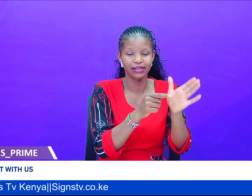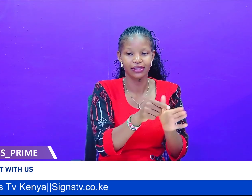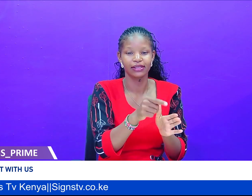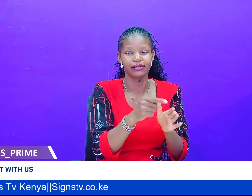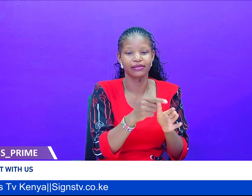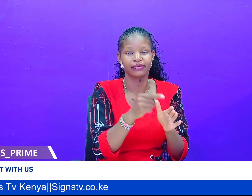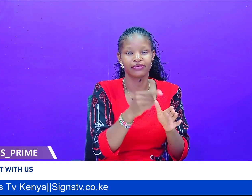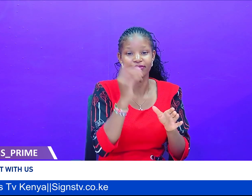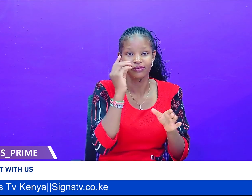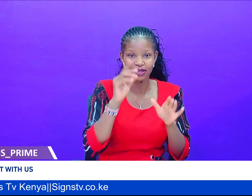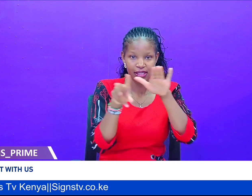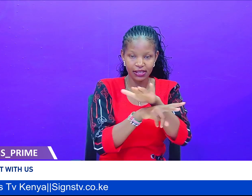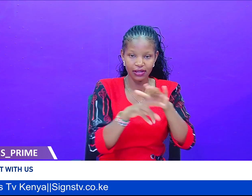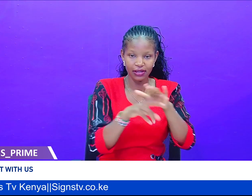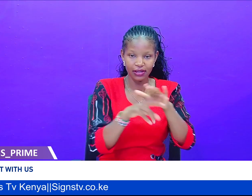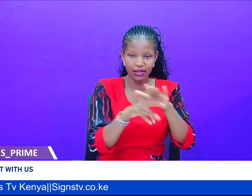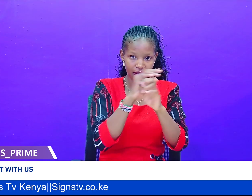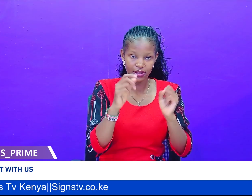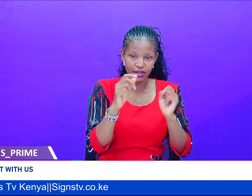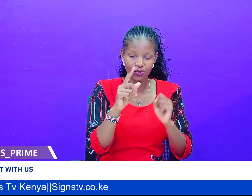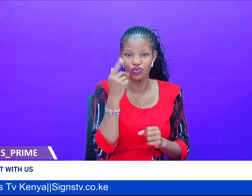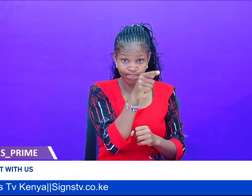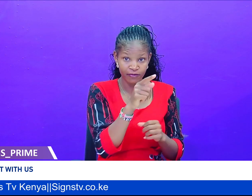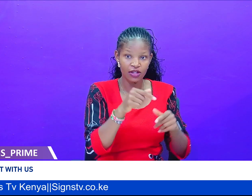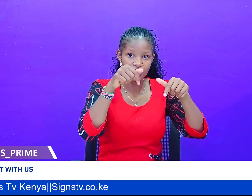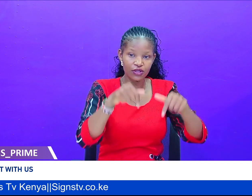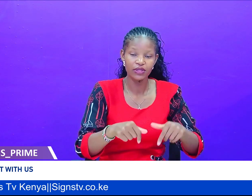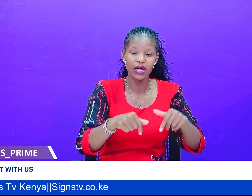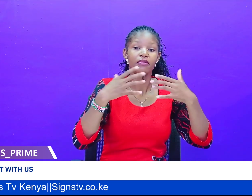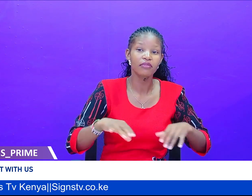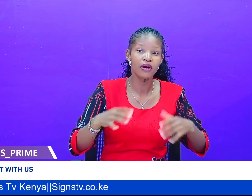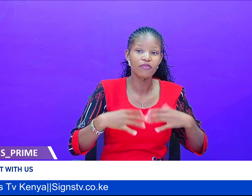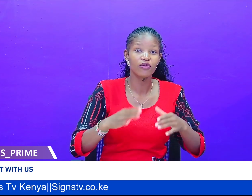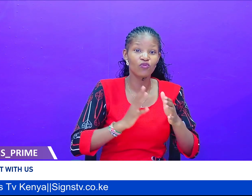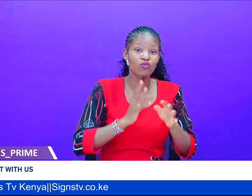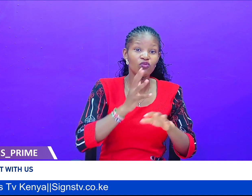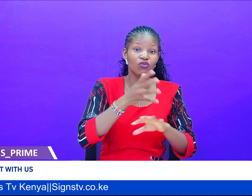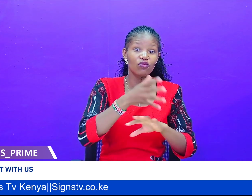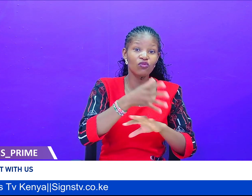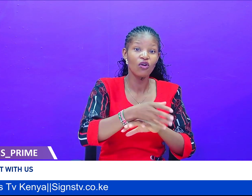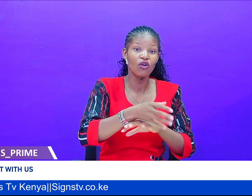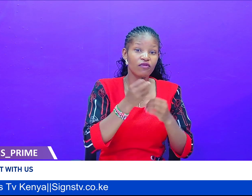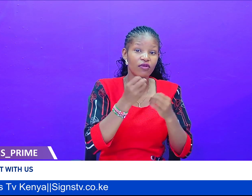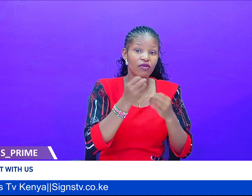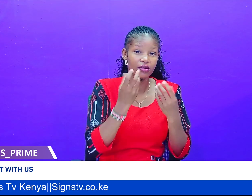President William Ruto, accompanied by Deputy President Kithure Kindiki, today presided over the disbursement of Nyota